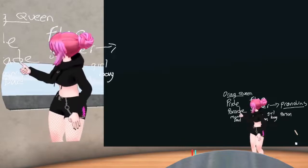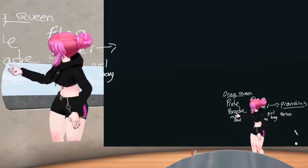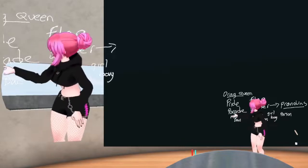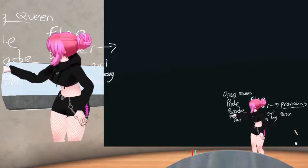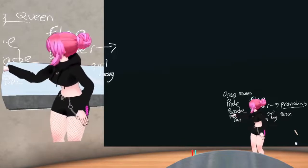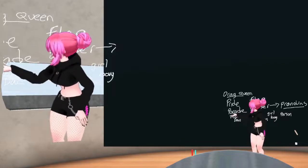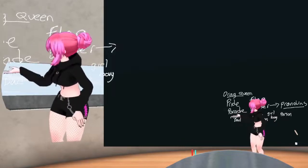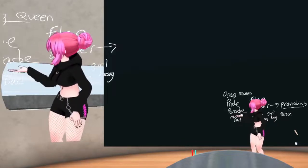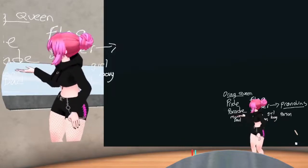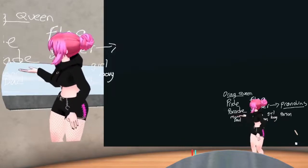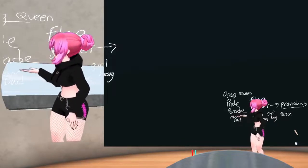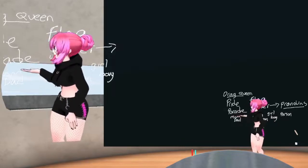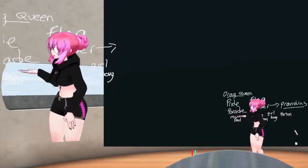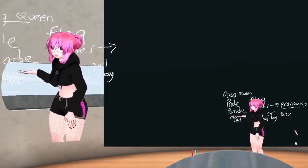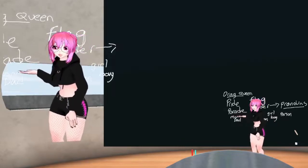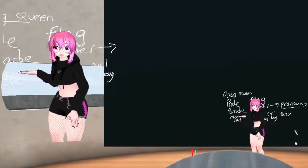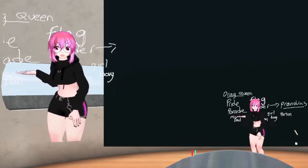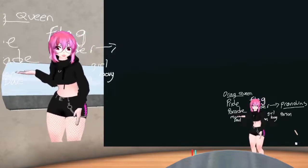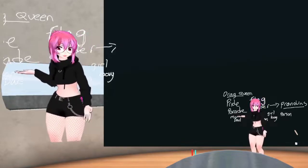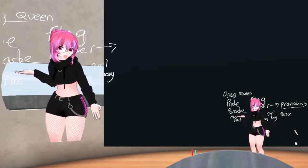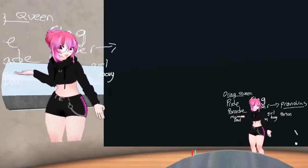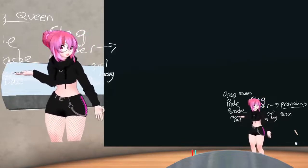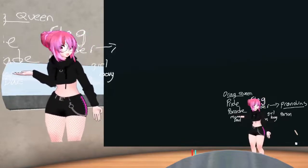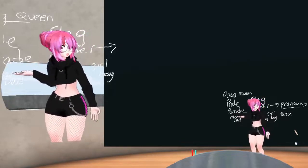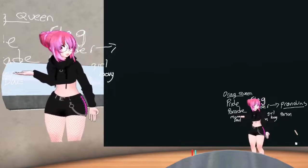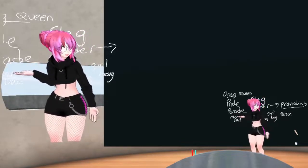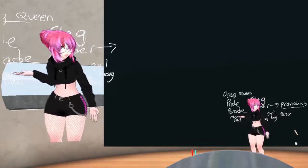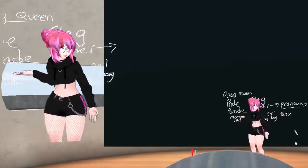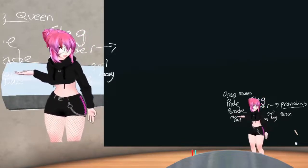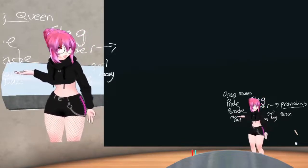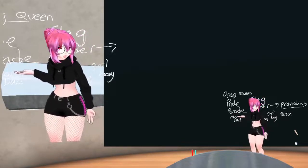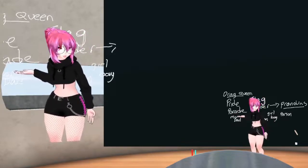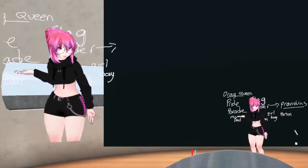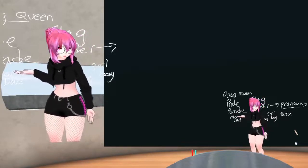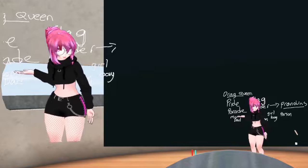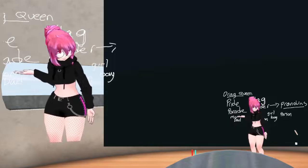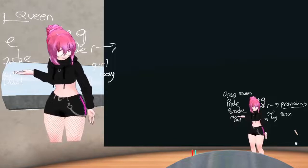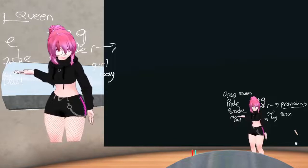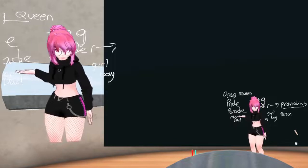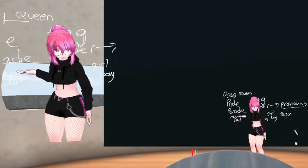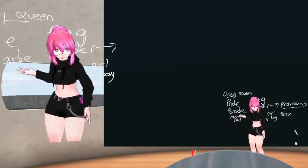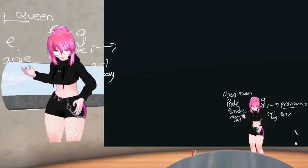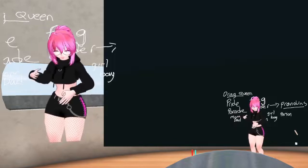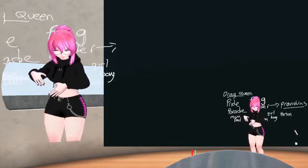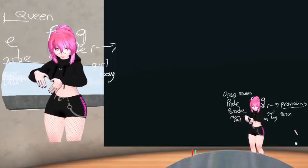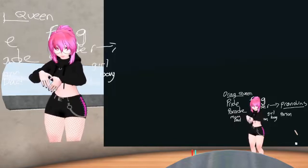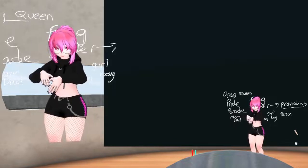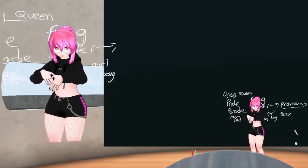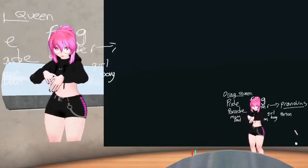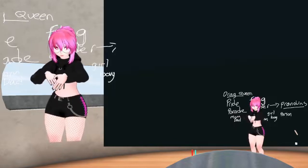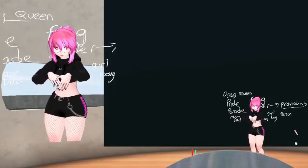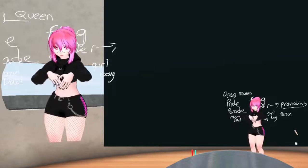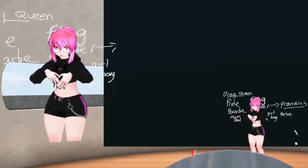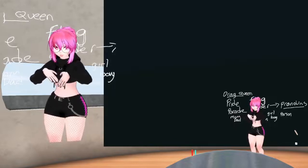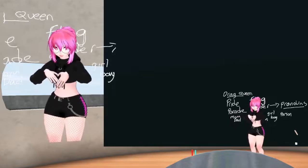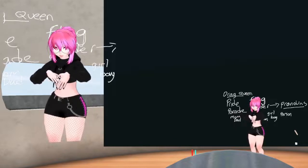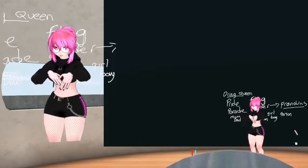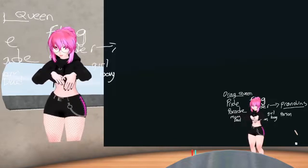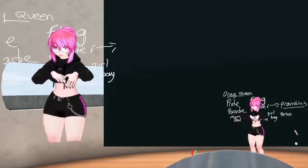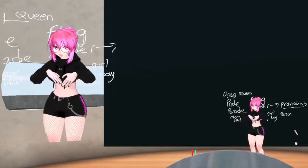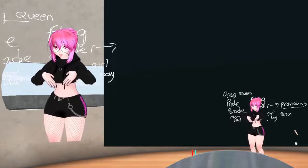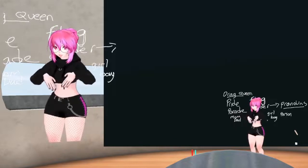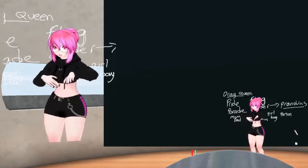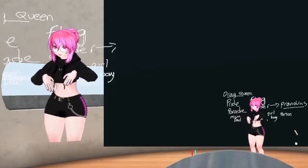Yep. And parade. If you know pride, you gotta say parade as well. Yeah, perfect.